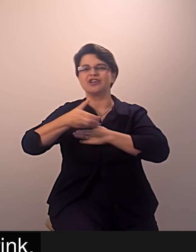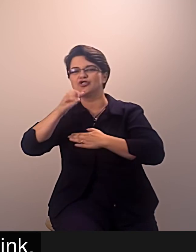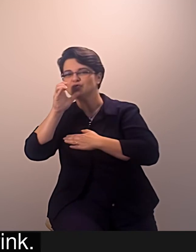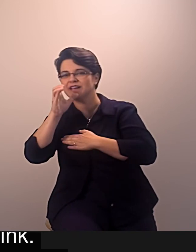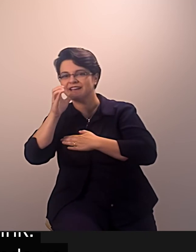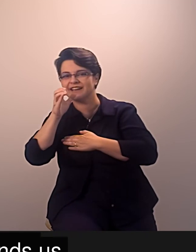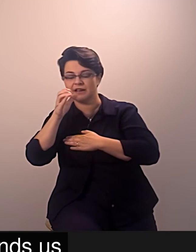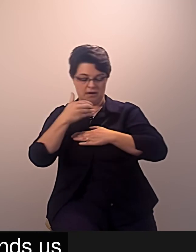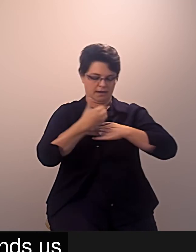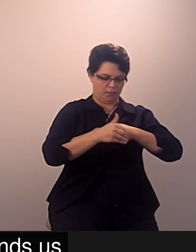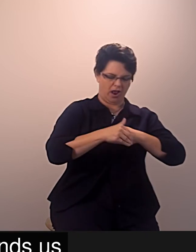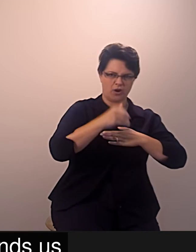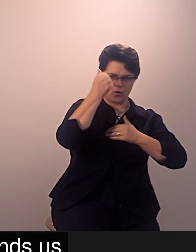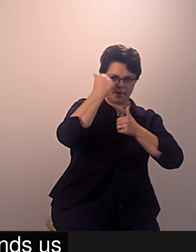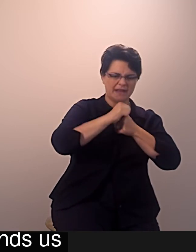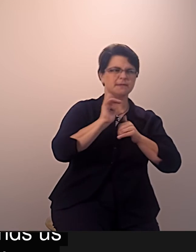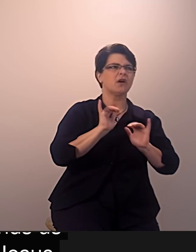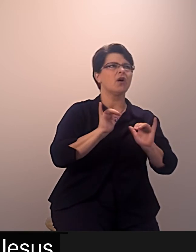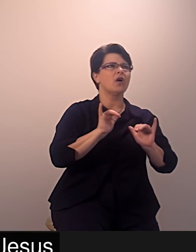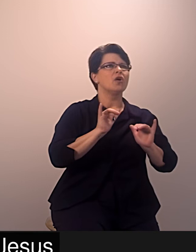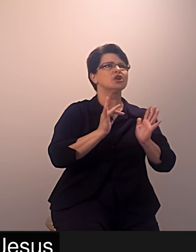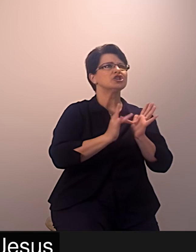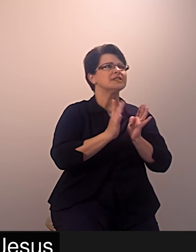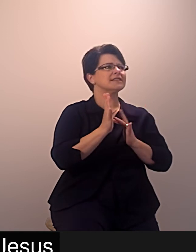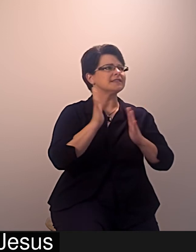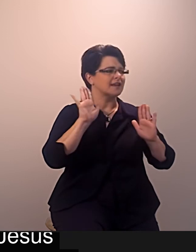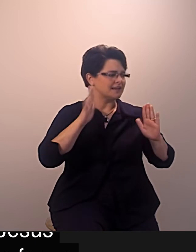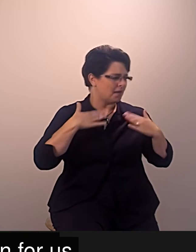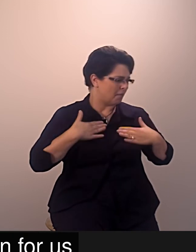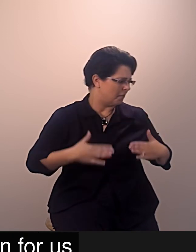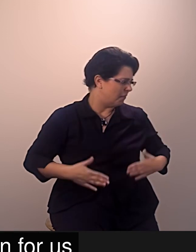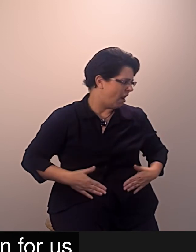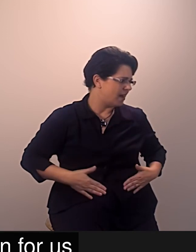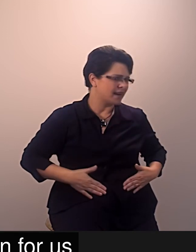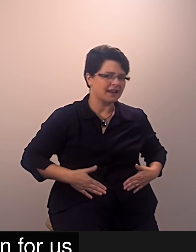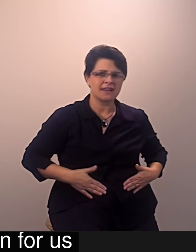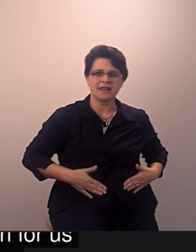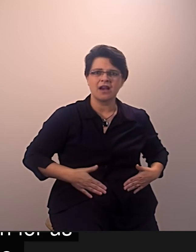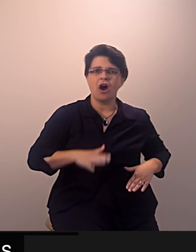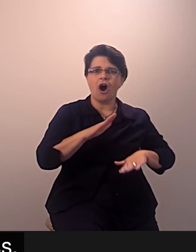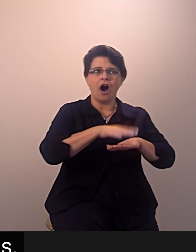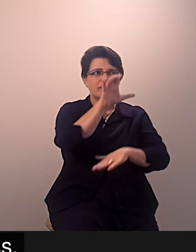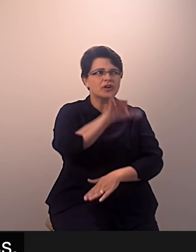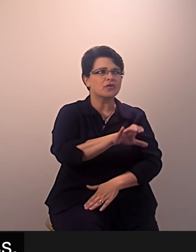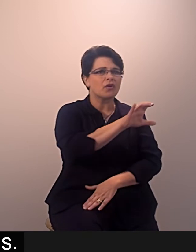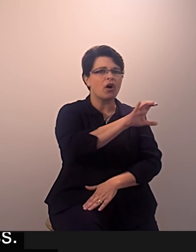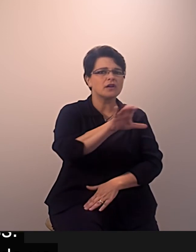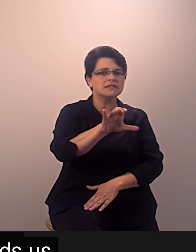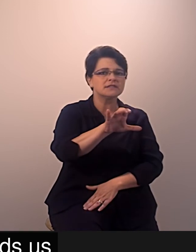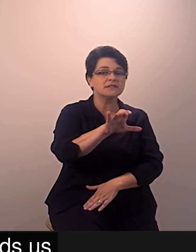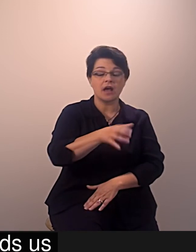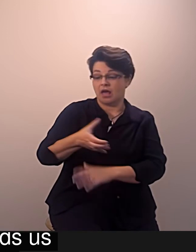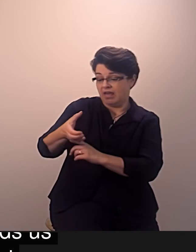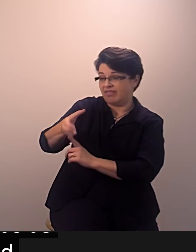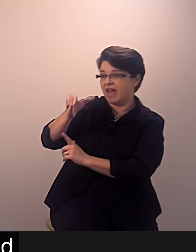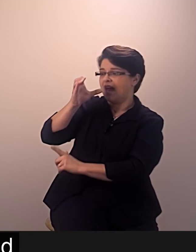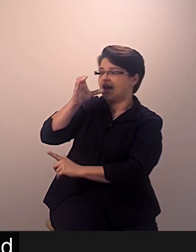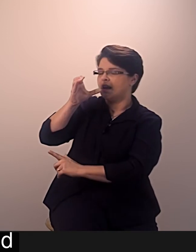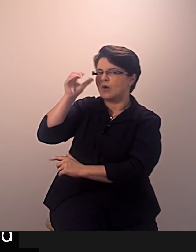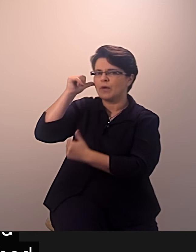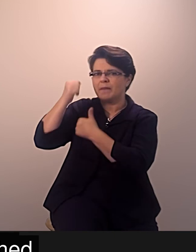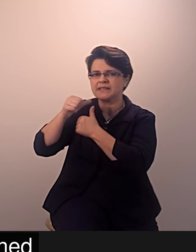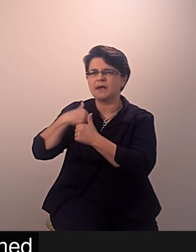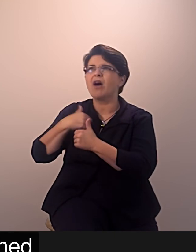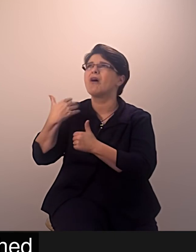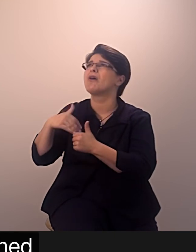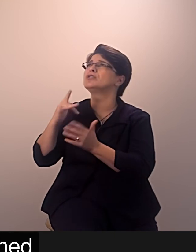of Jesus, which was broken for us on the cross. The cup reminds us of His blood, which was shed to